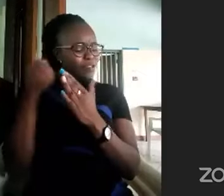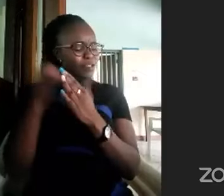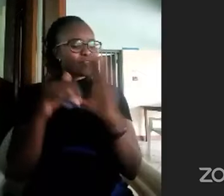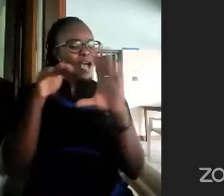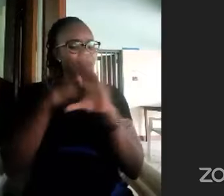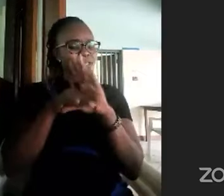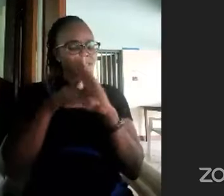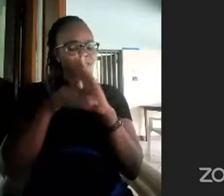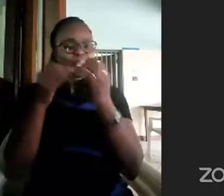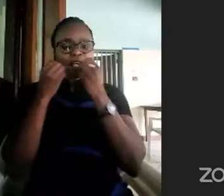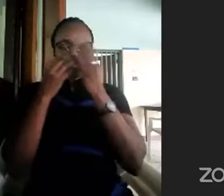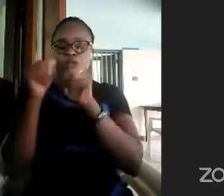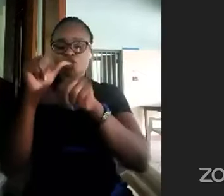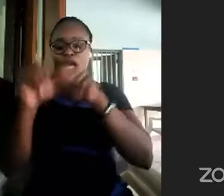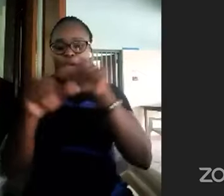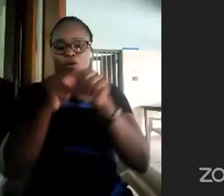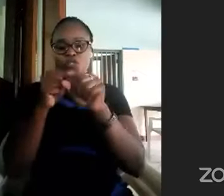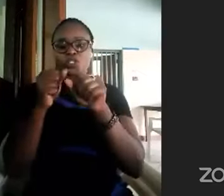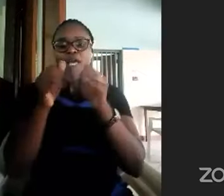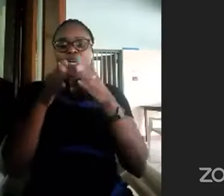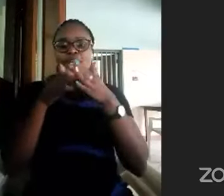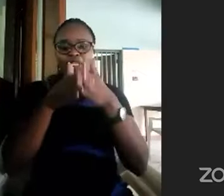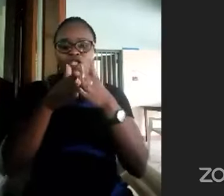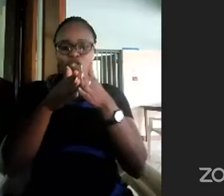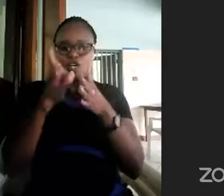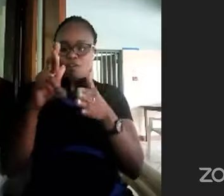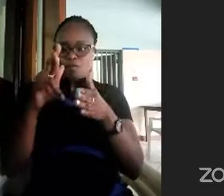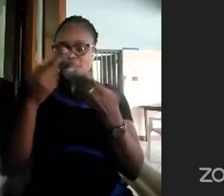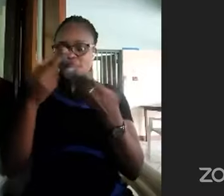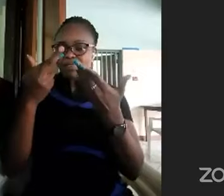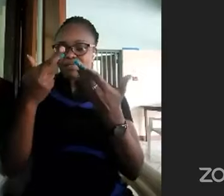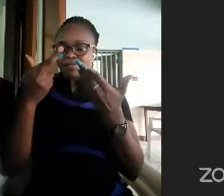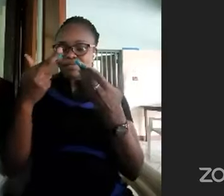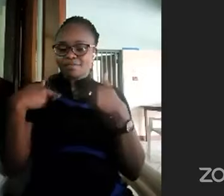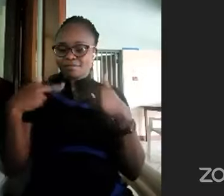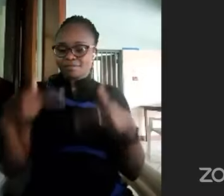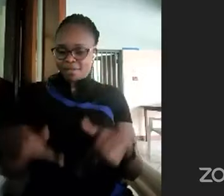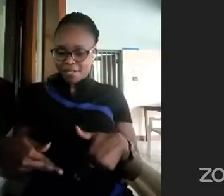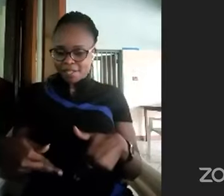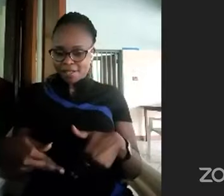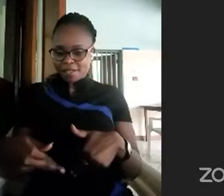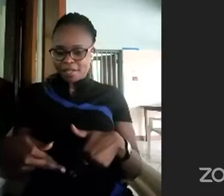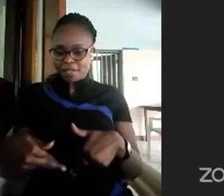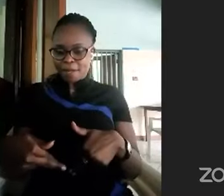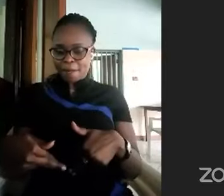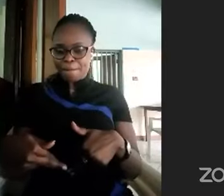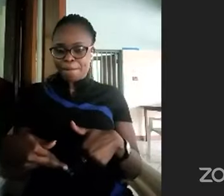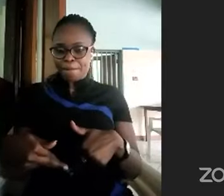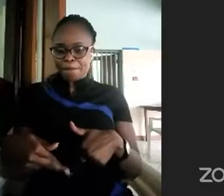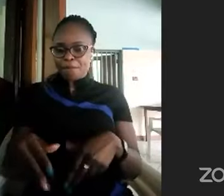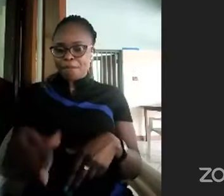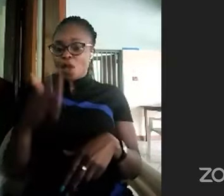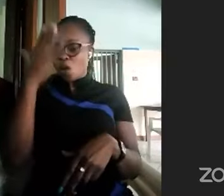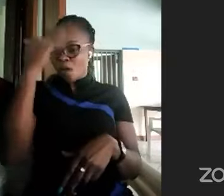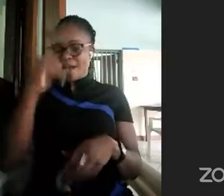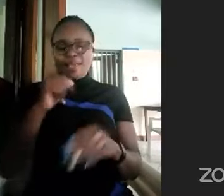sign language interpretation or availability of information is not accessible in the formats that respond